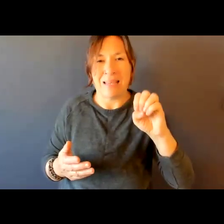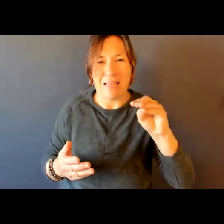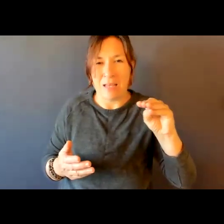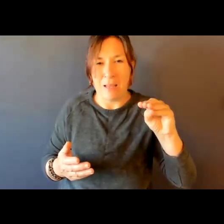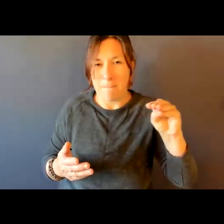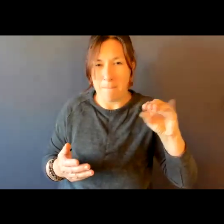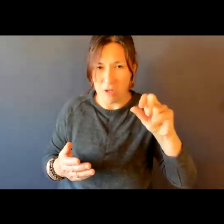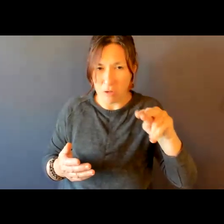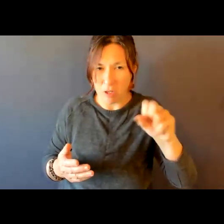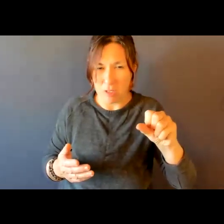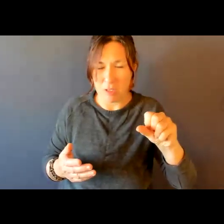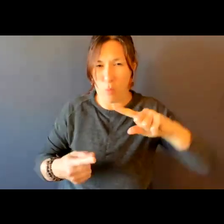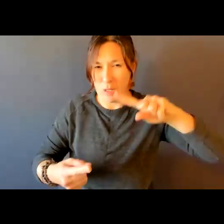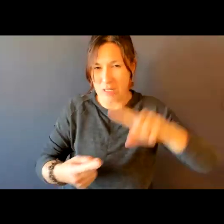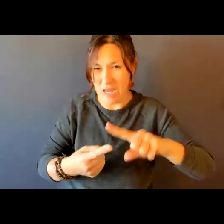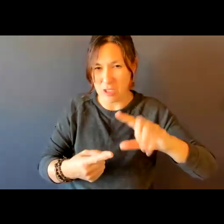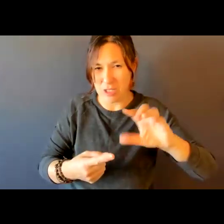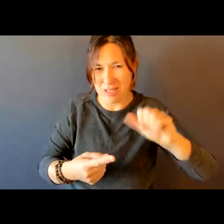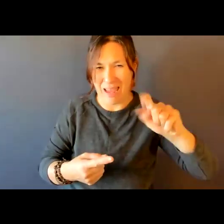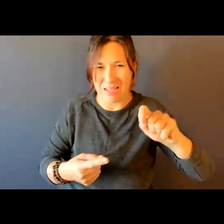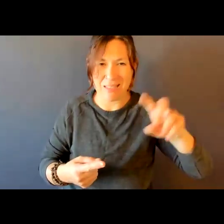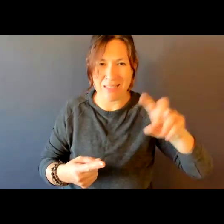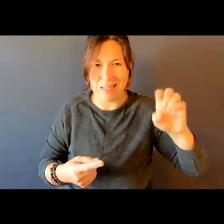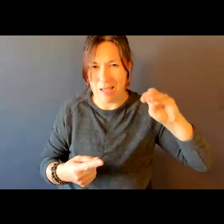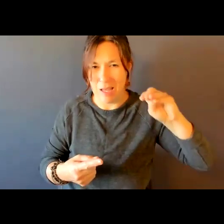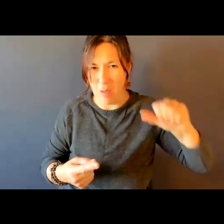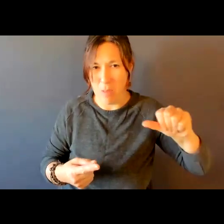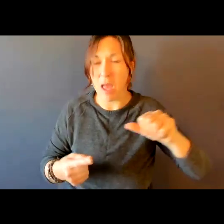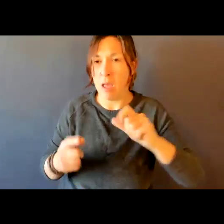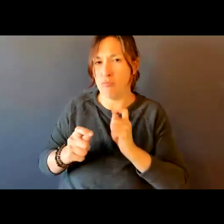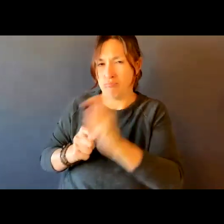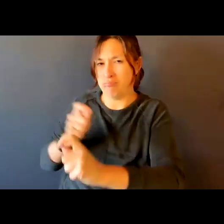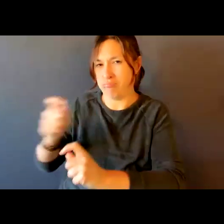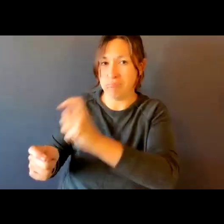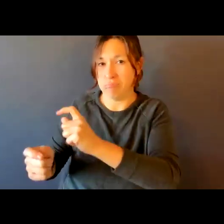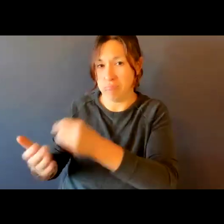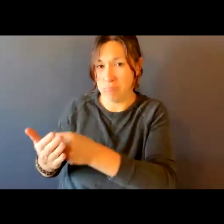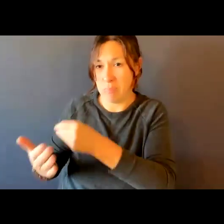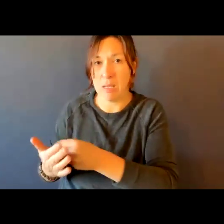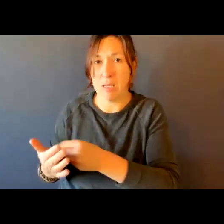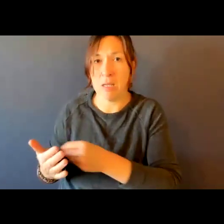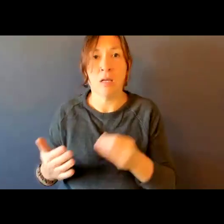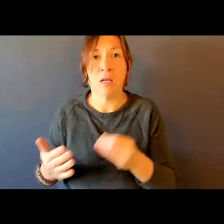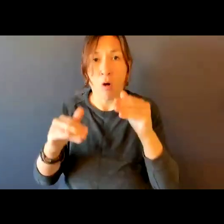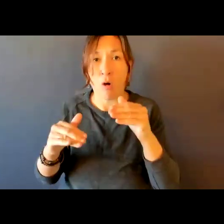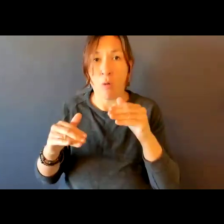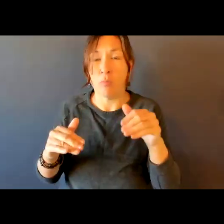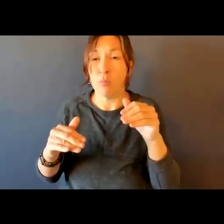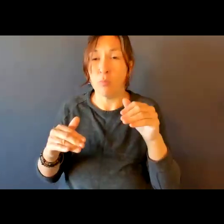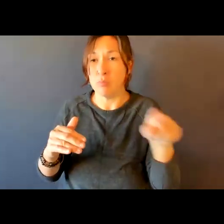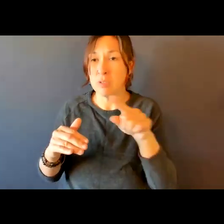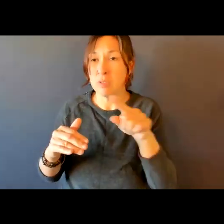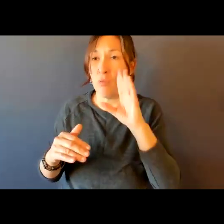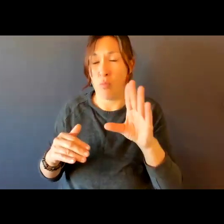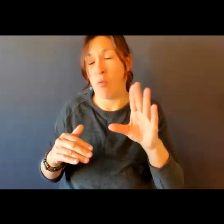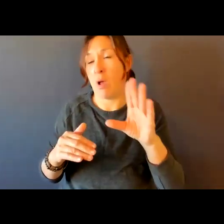grants. As part of tonight's grants package, we are asking you to approve these 2 DERA grants, which